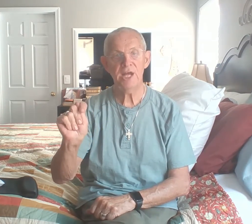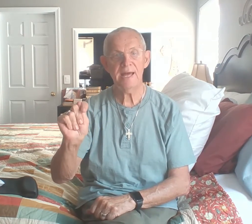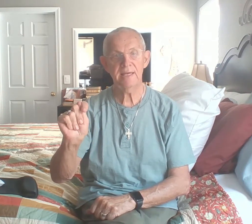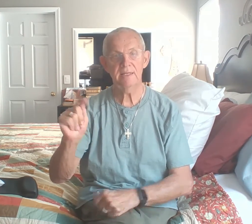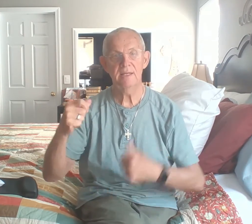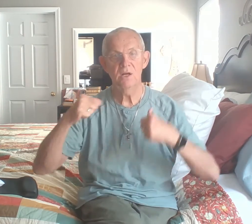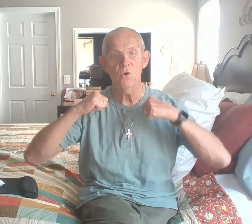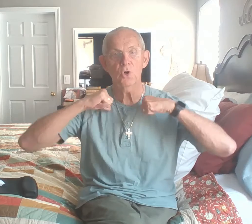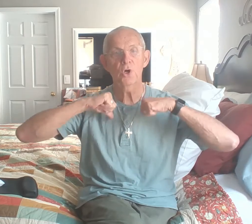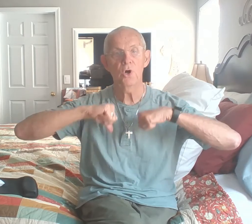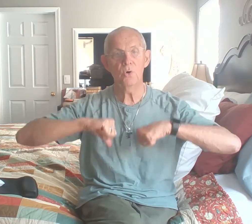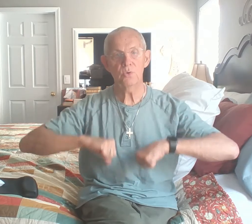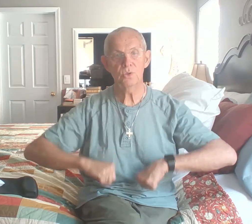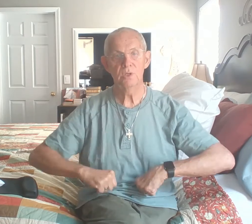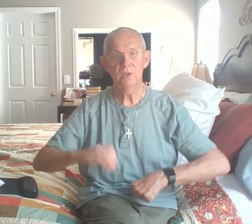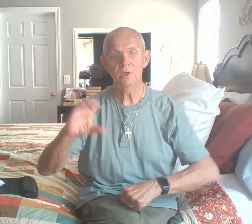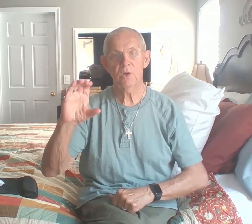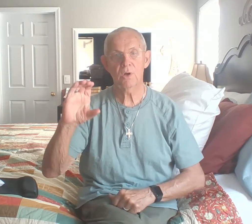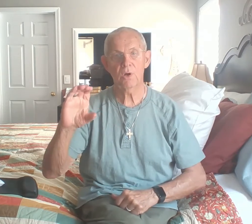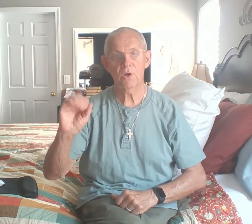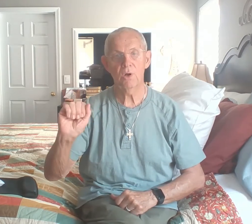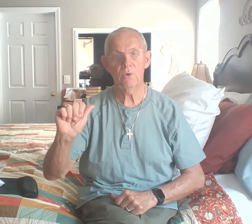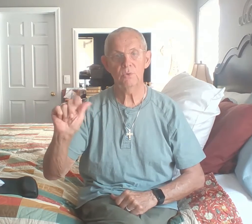jacket, or coat,